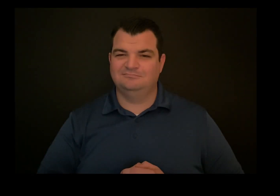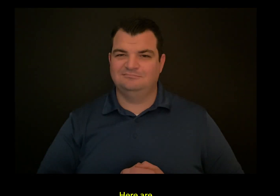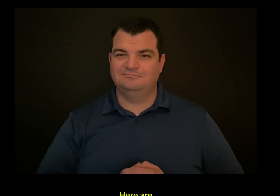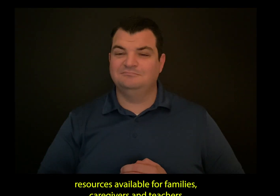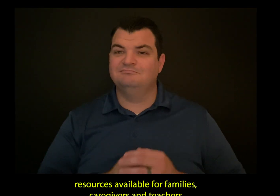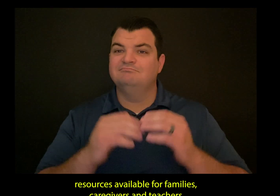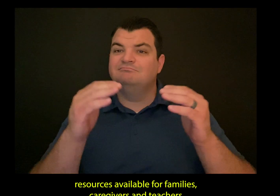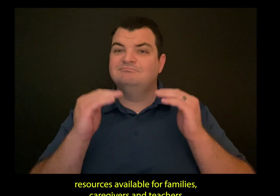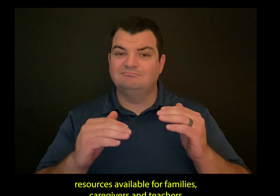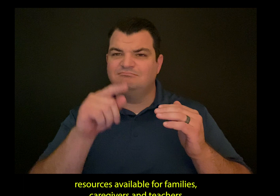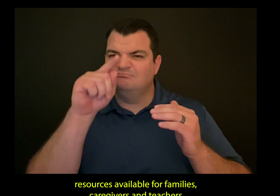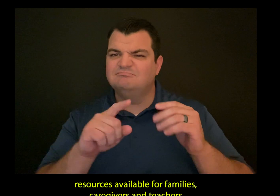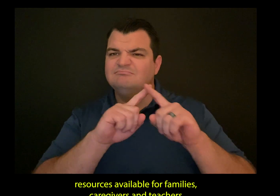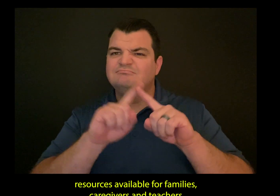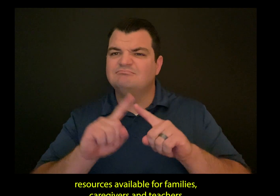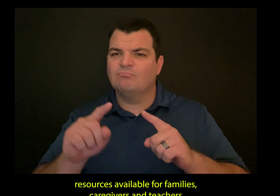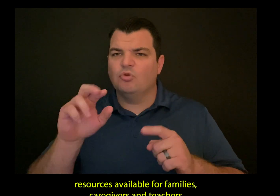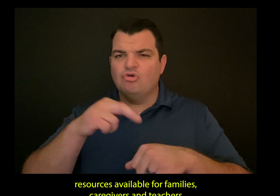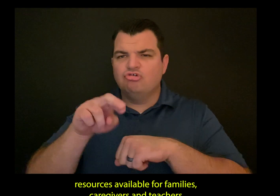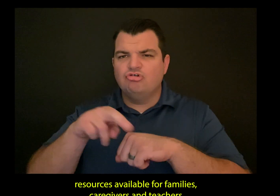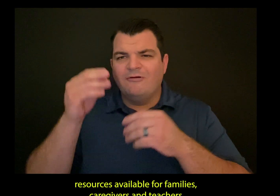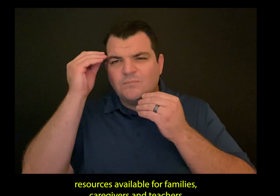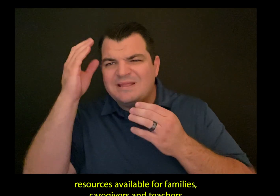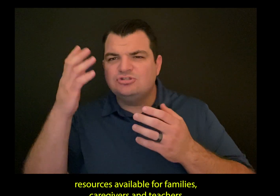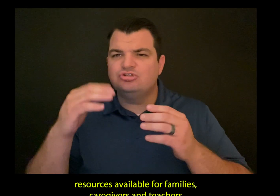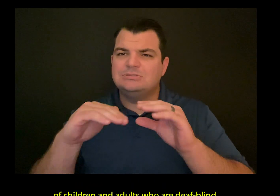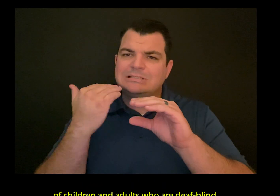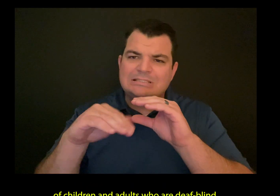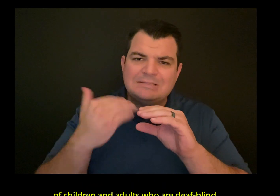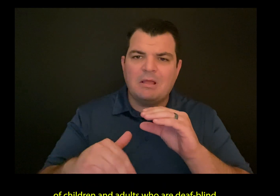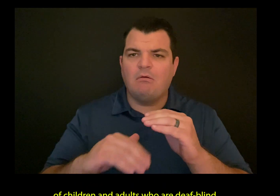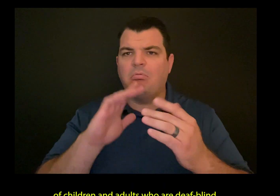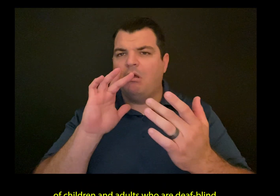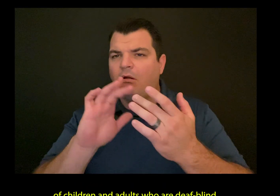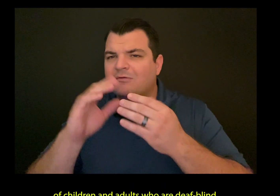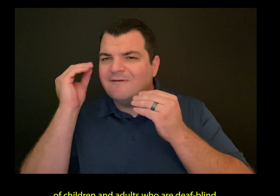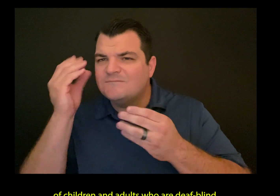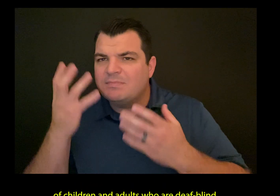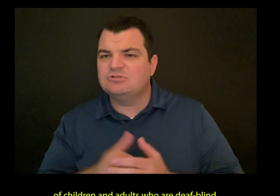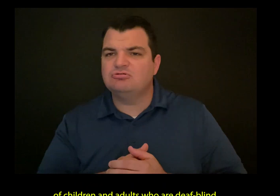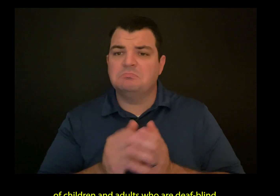Here are resources available for families, caregivers, and teachers of children and adults who are deafblind.